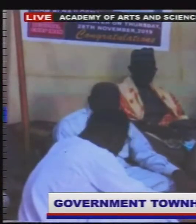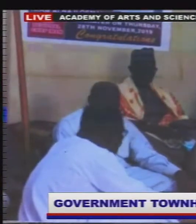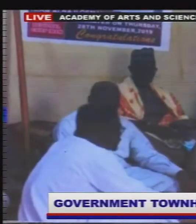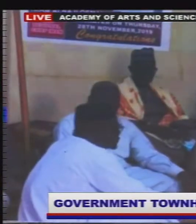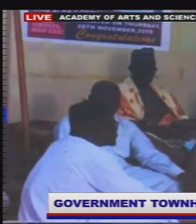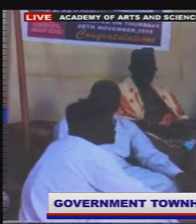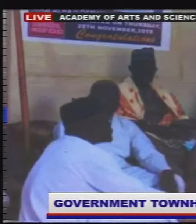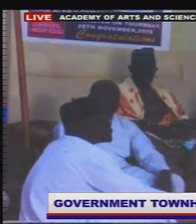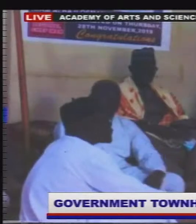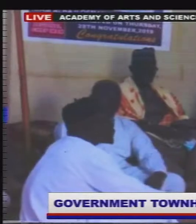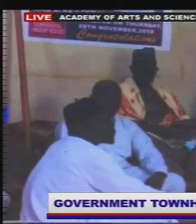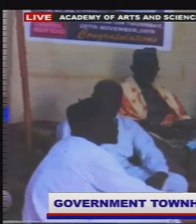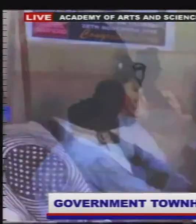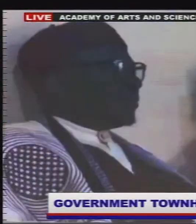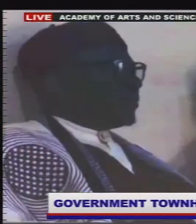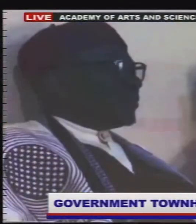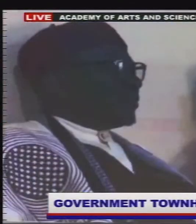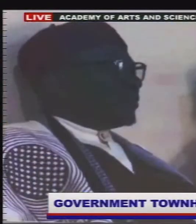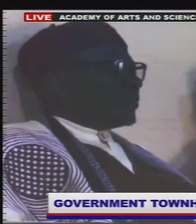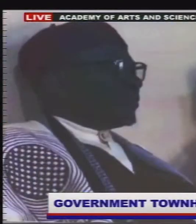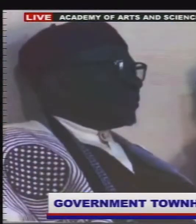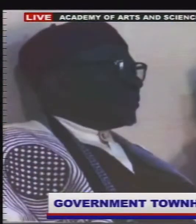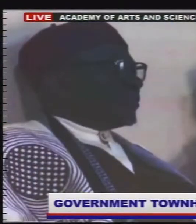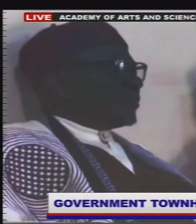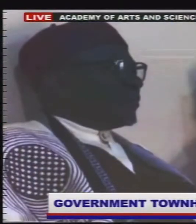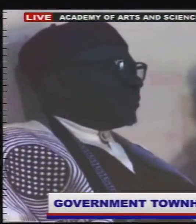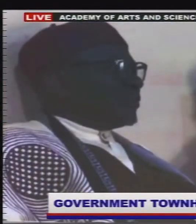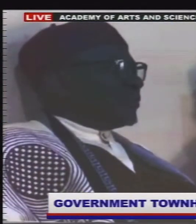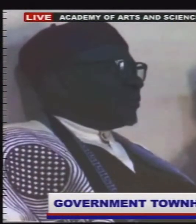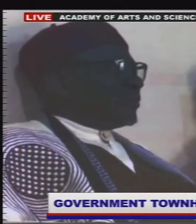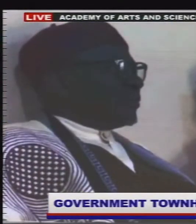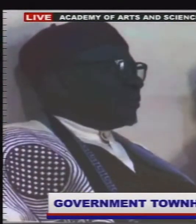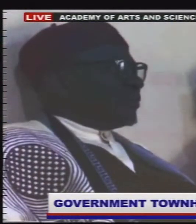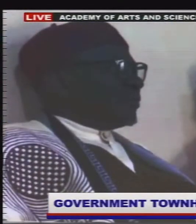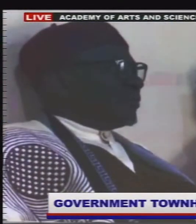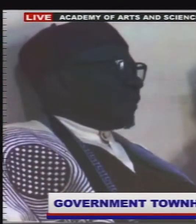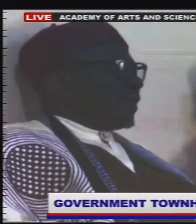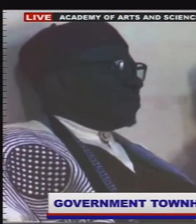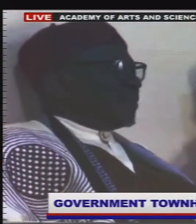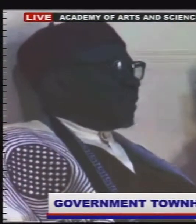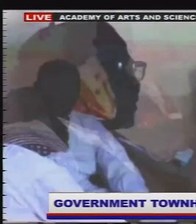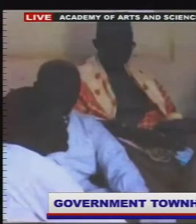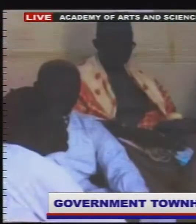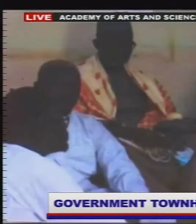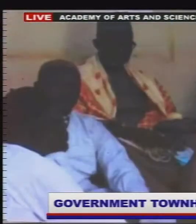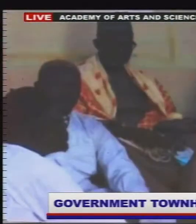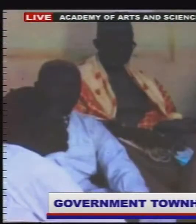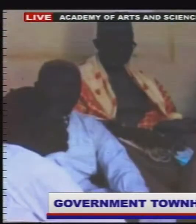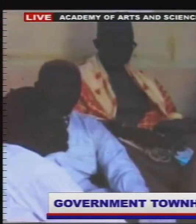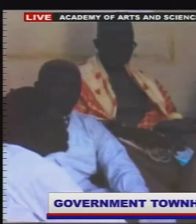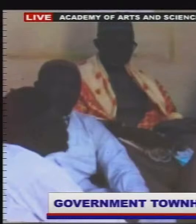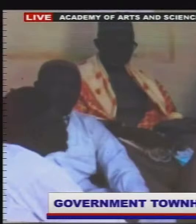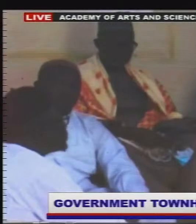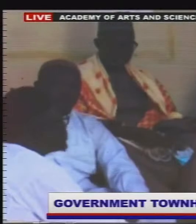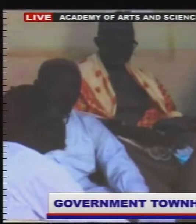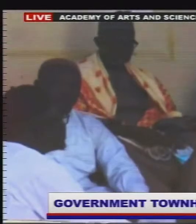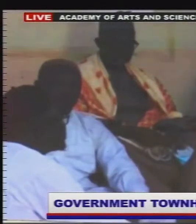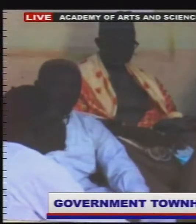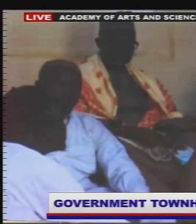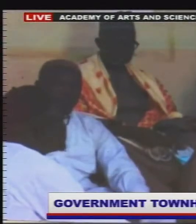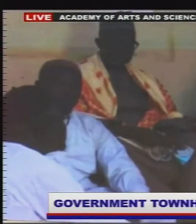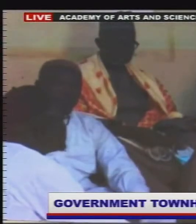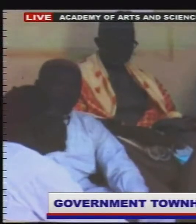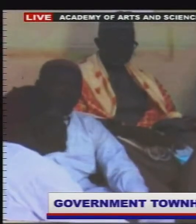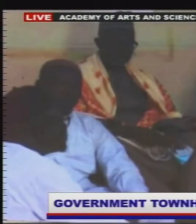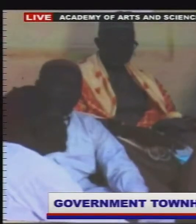laka tiyan iya duwabu akutapalo ni jagbuli wala yala tibiya